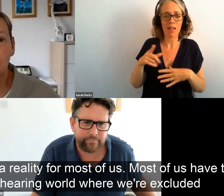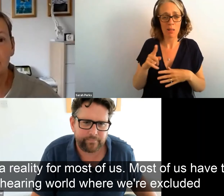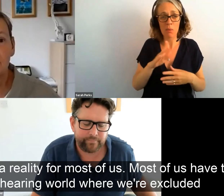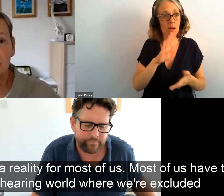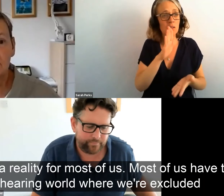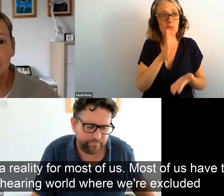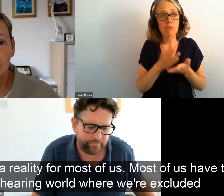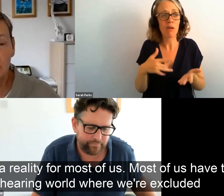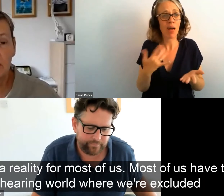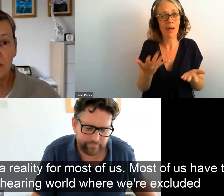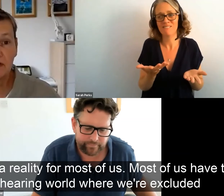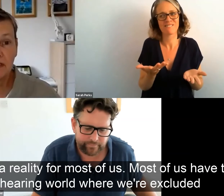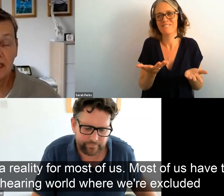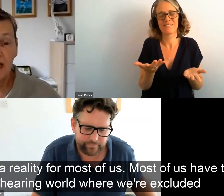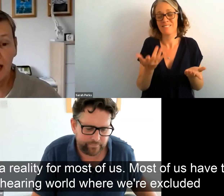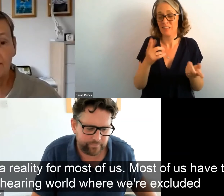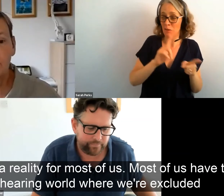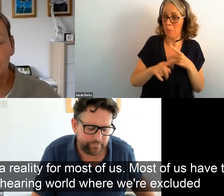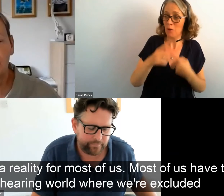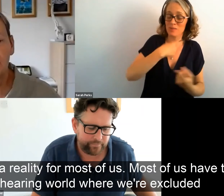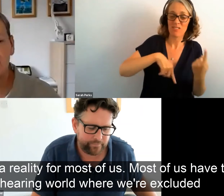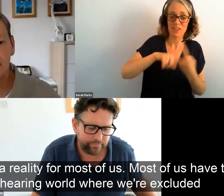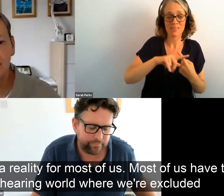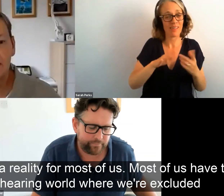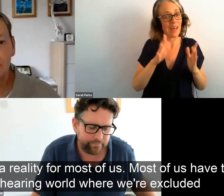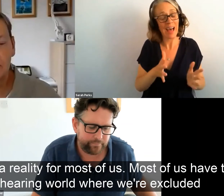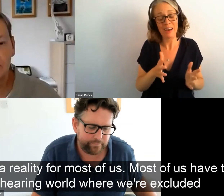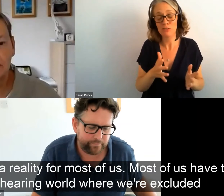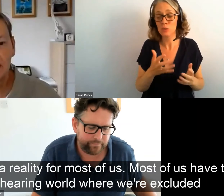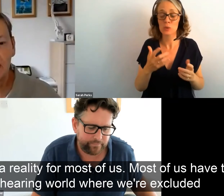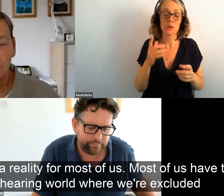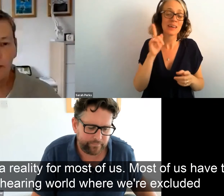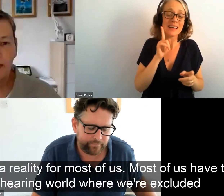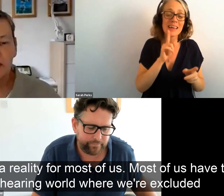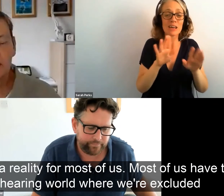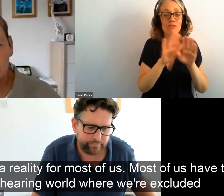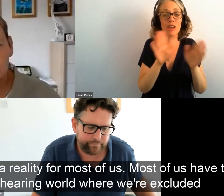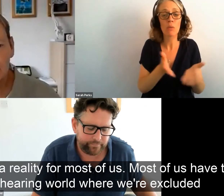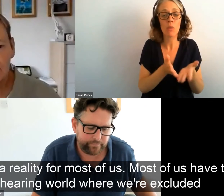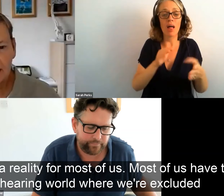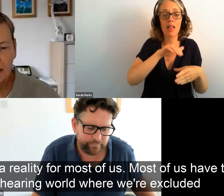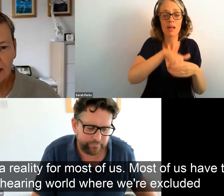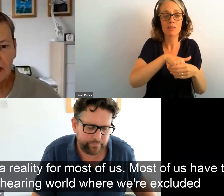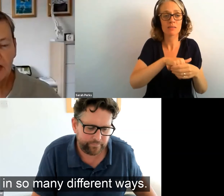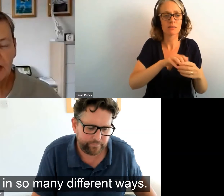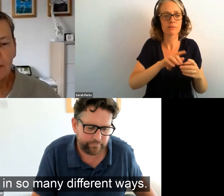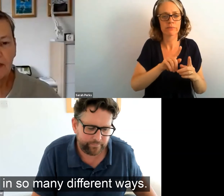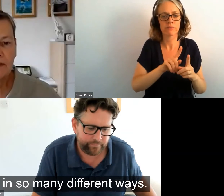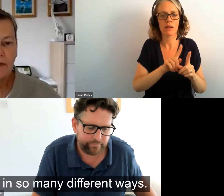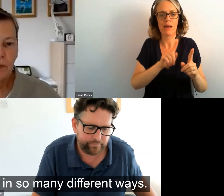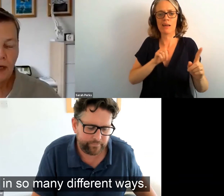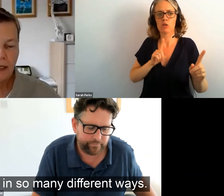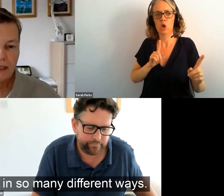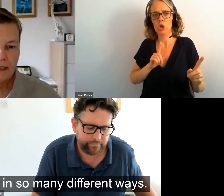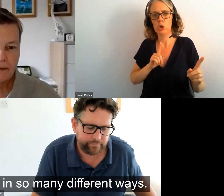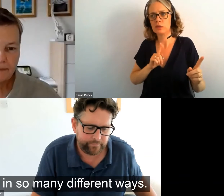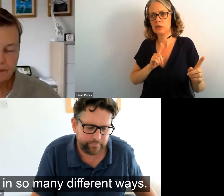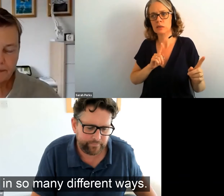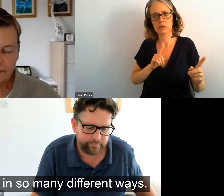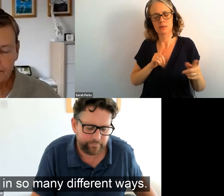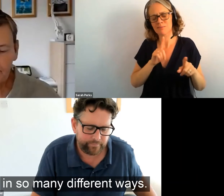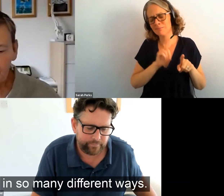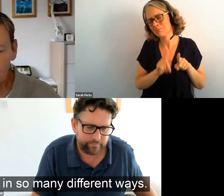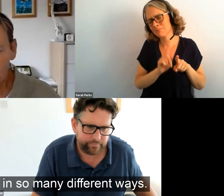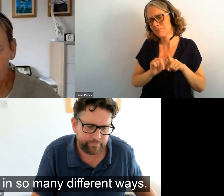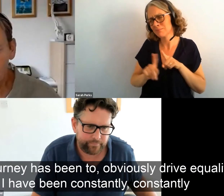reality for most of us. Most of us have to work in a hearing world where we're excluded in so many different ways.